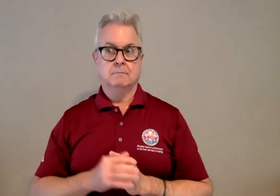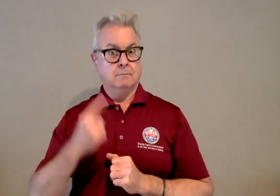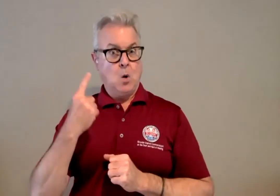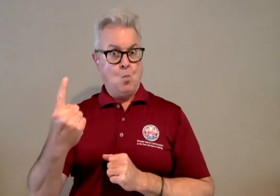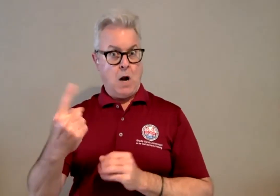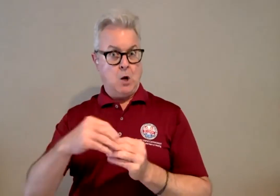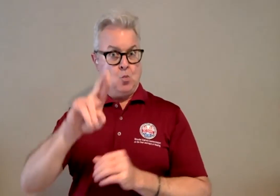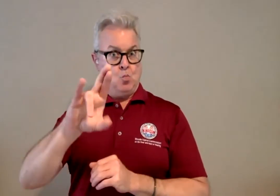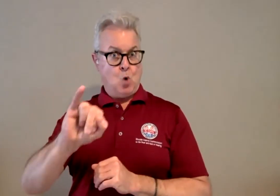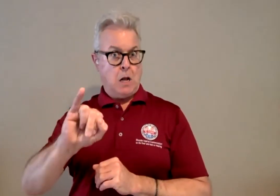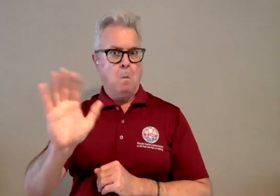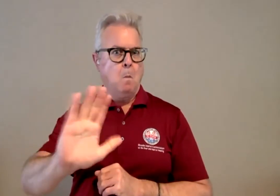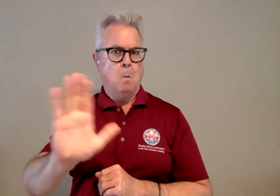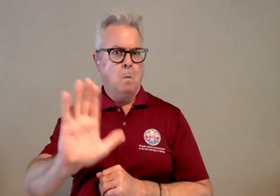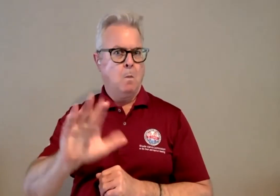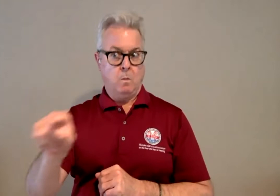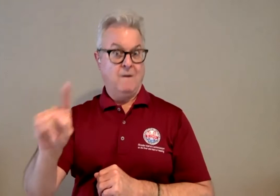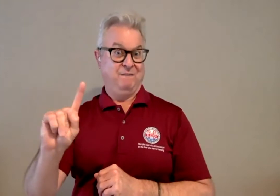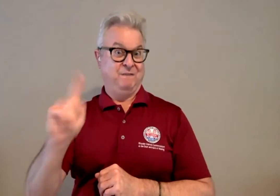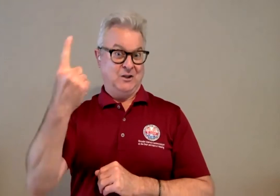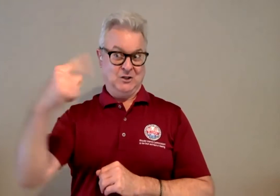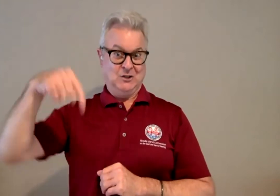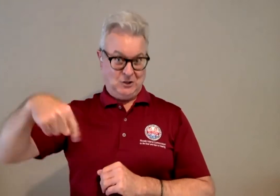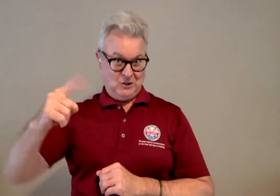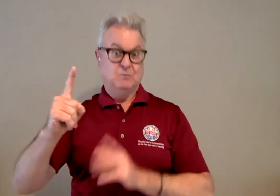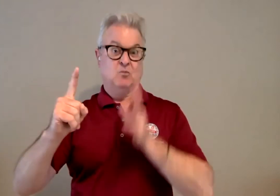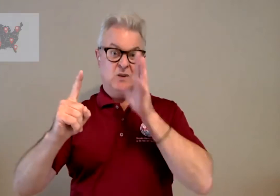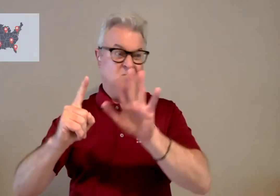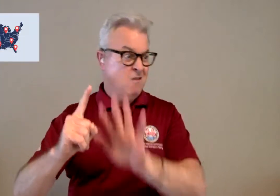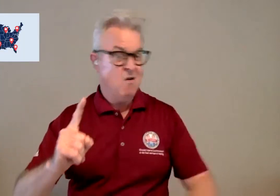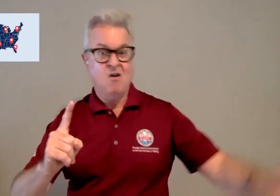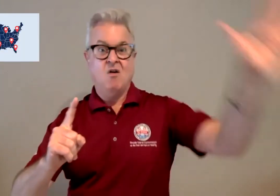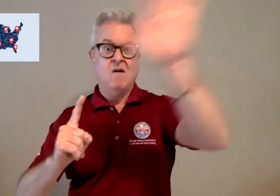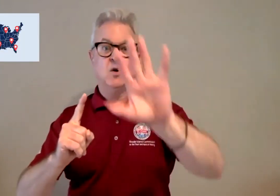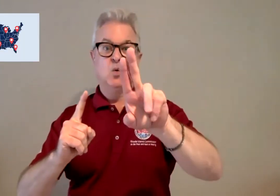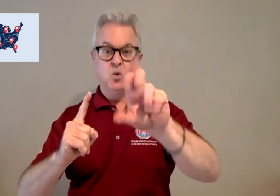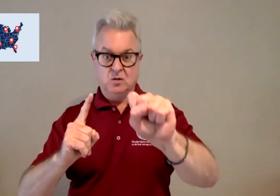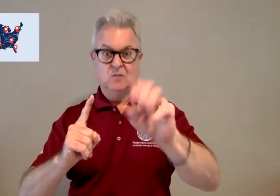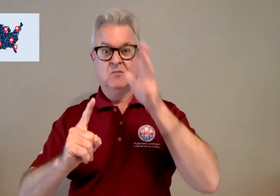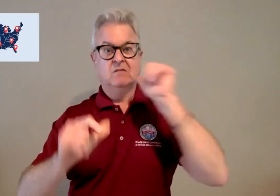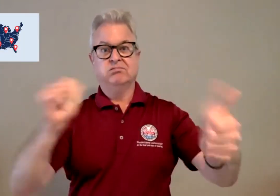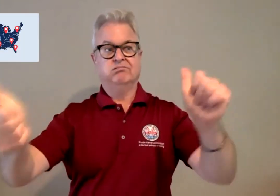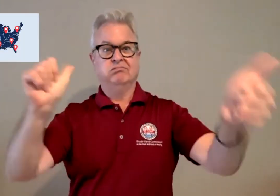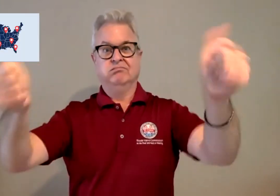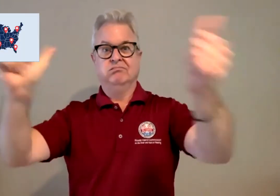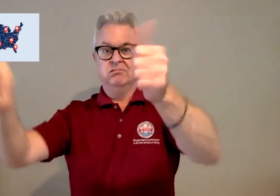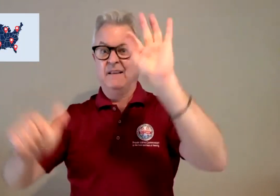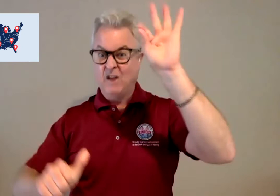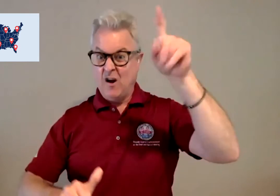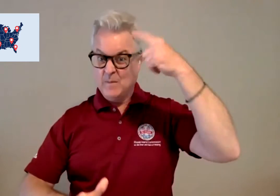this and treating people quicker. So this is not the only city that's going to have this facility, okay, even though Rhode Island is the